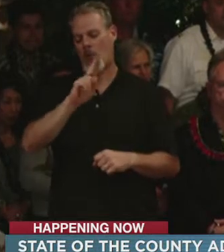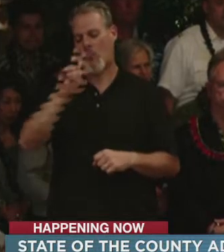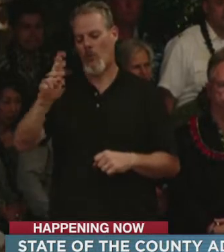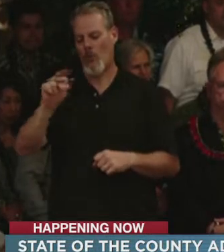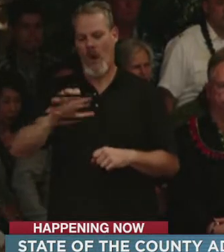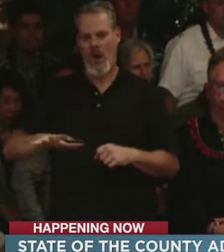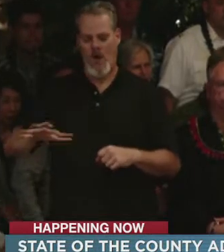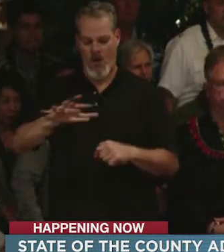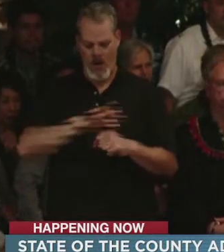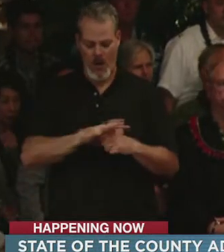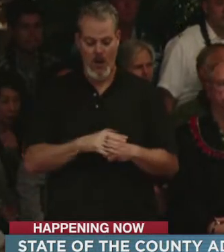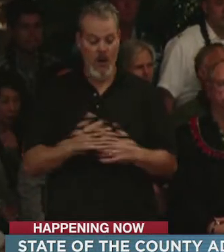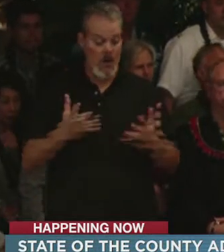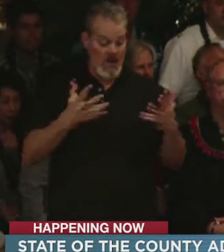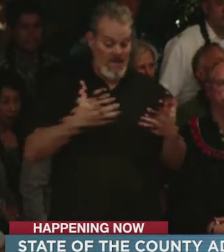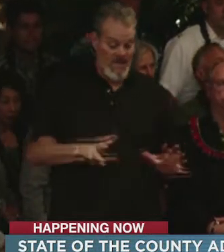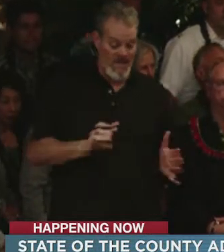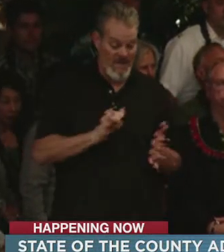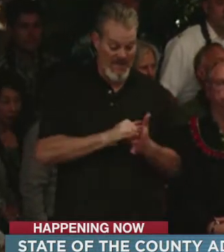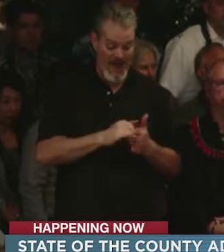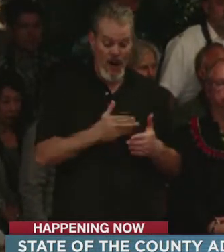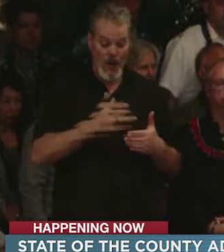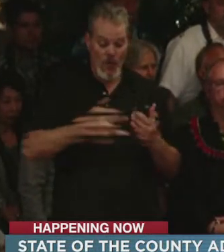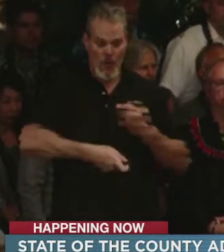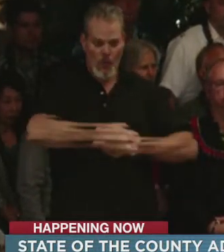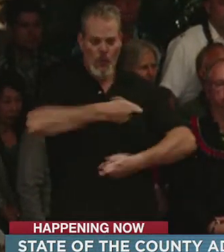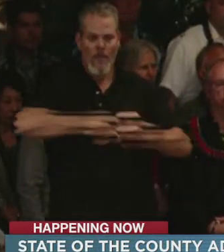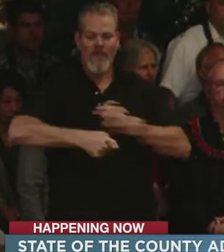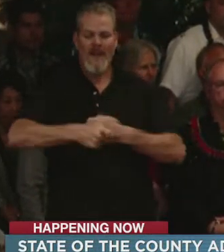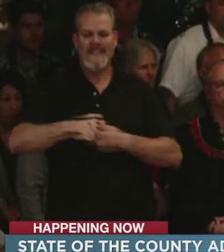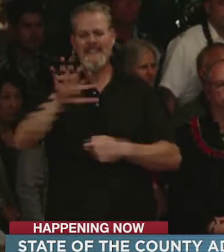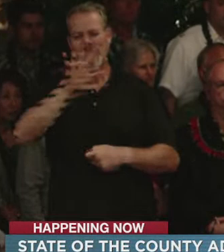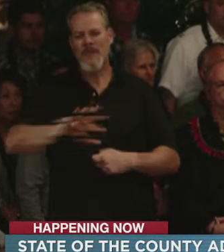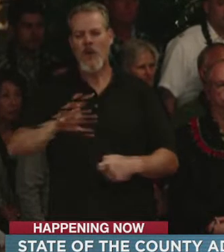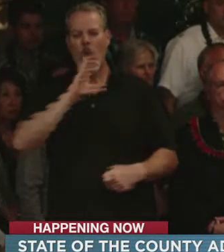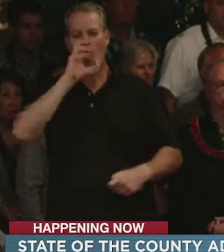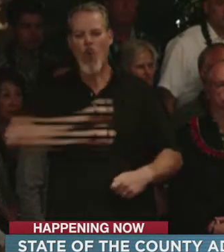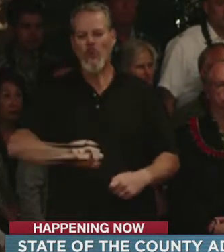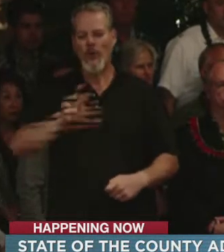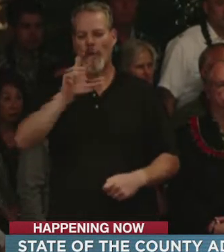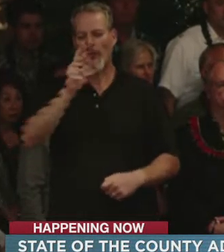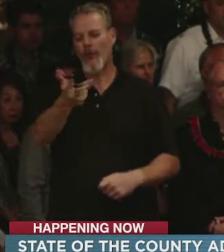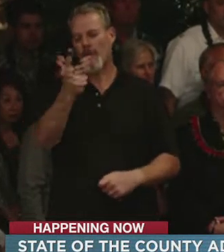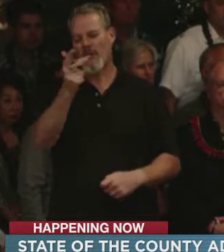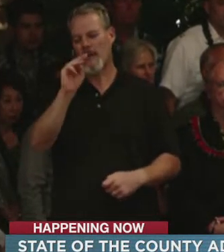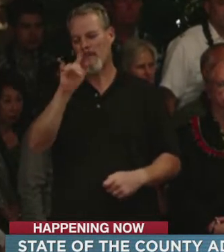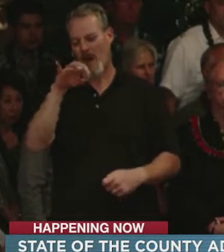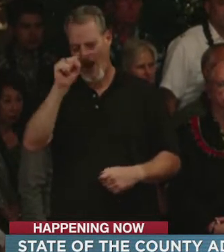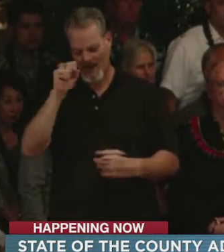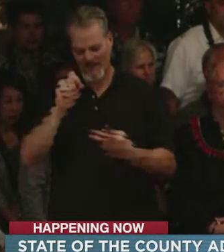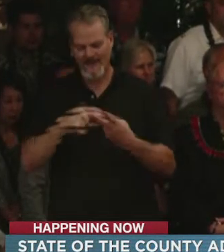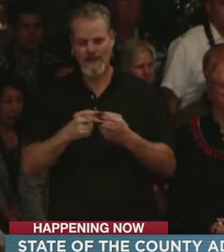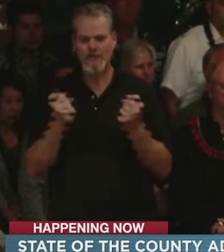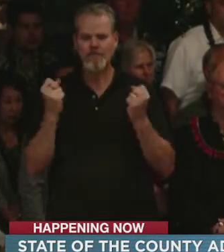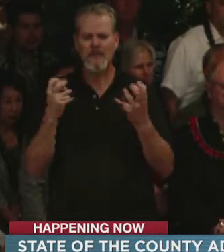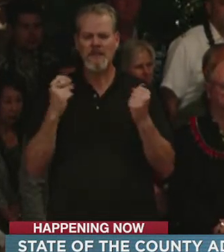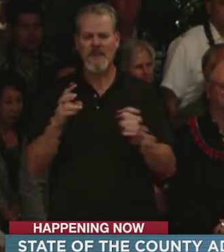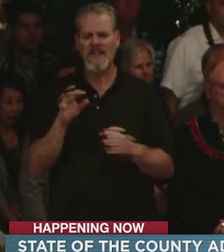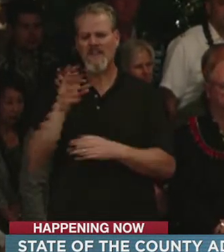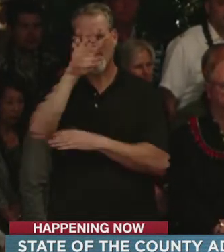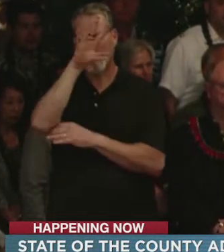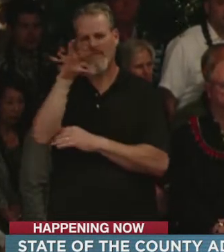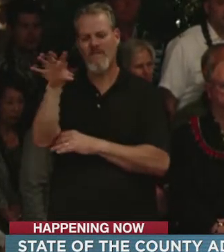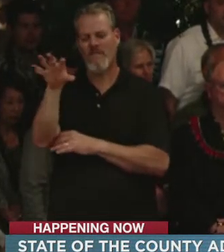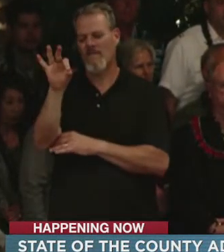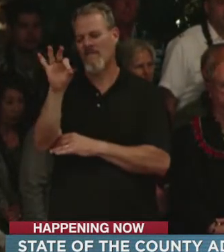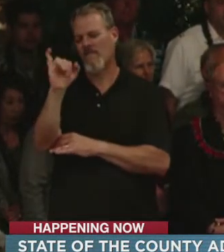water replacement project replaced approximately 3 miles of aged water line, multiple fire hydrants, and numerous water